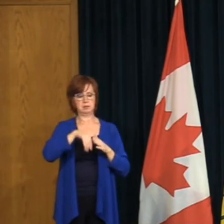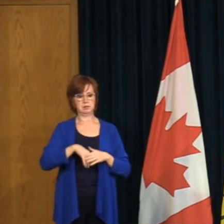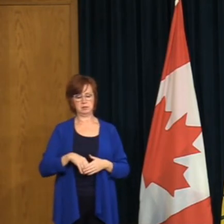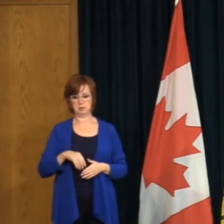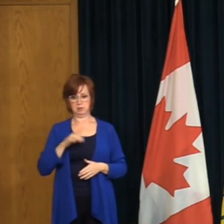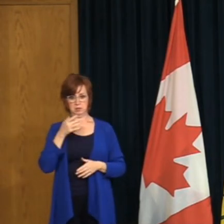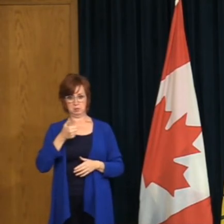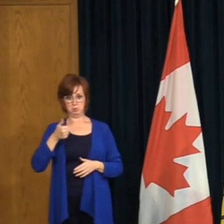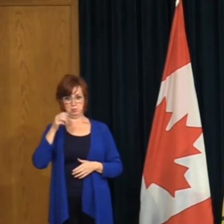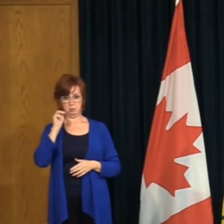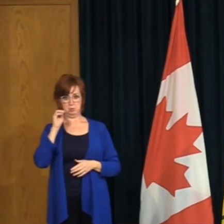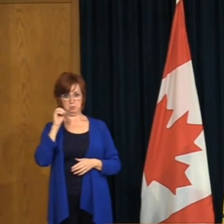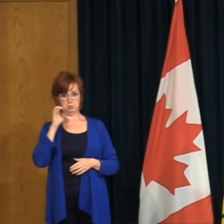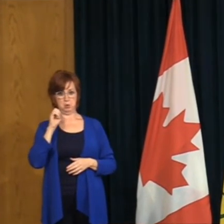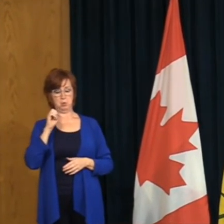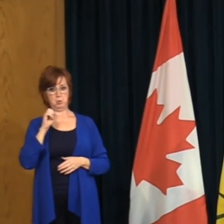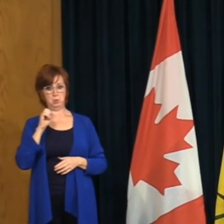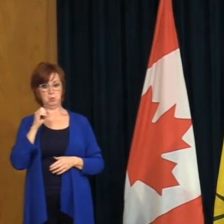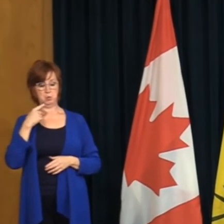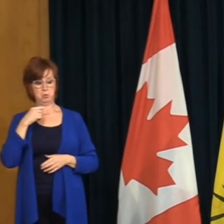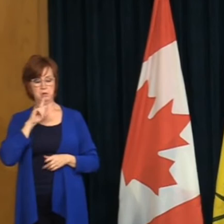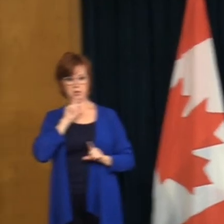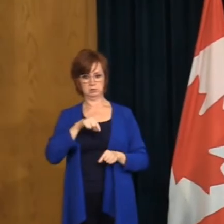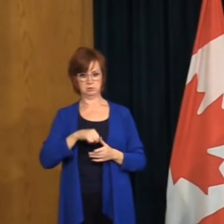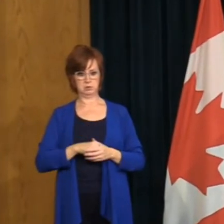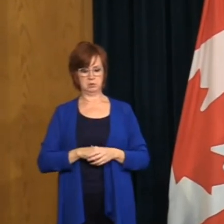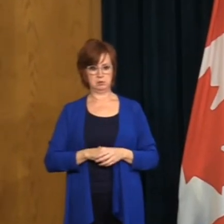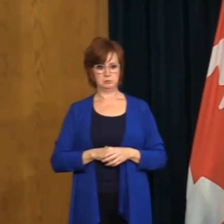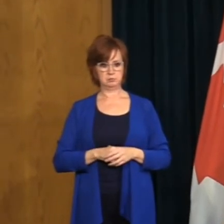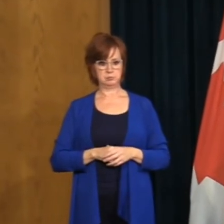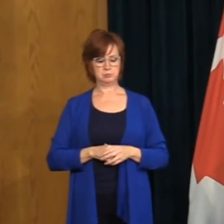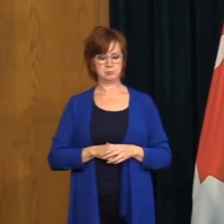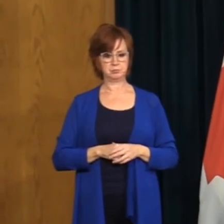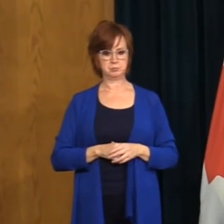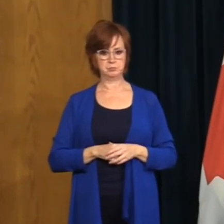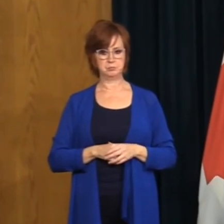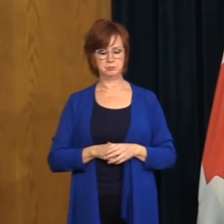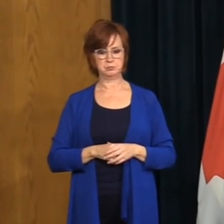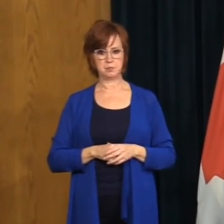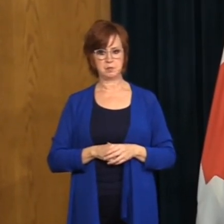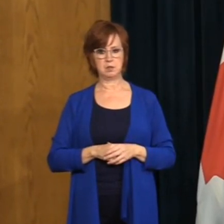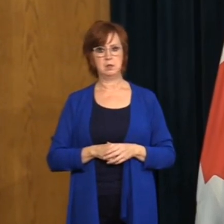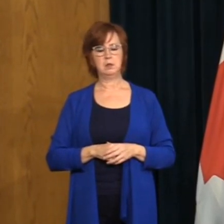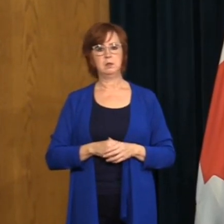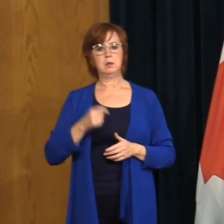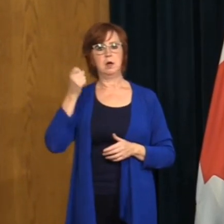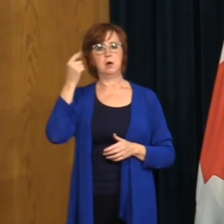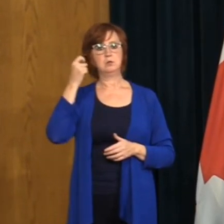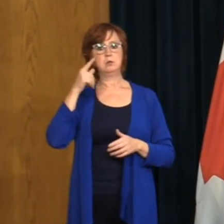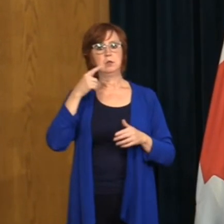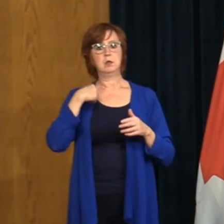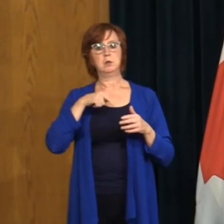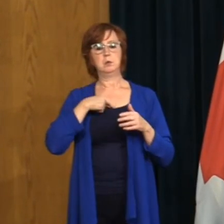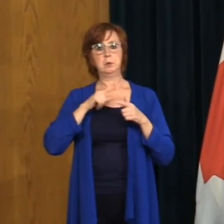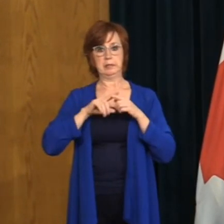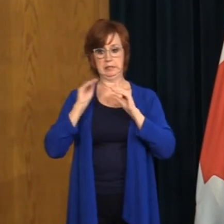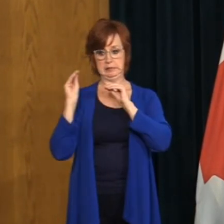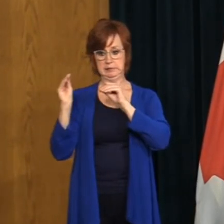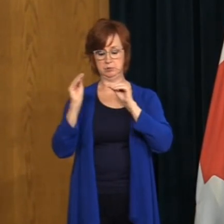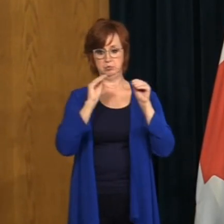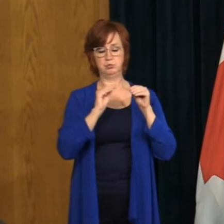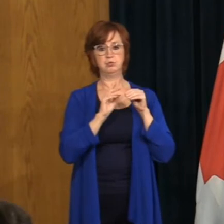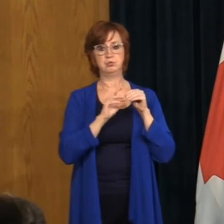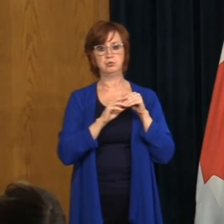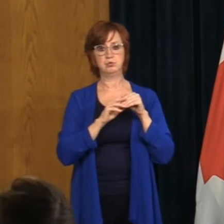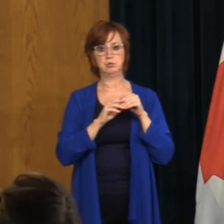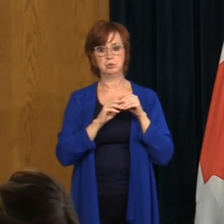We also, as we were addressing, and I'm not sure if they're still running, they may be, but some of the education initiatives and the communication